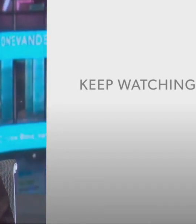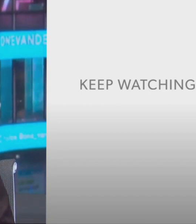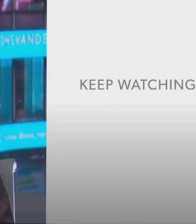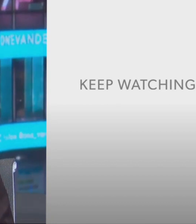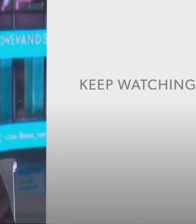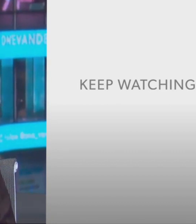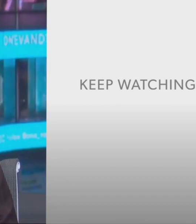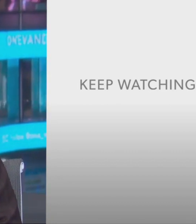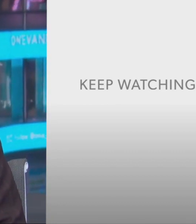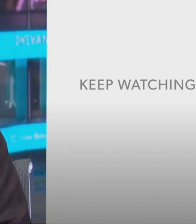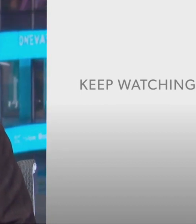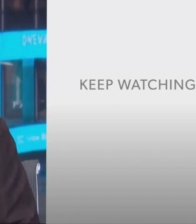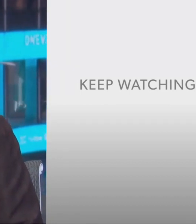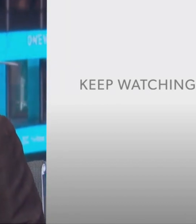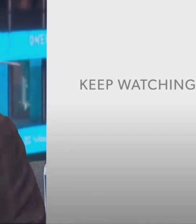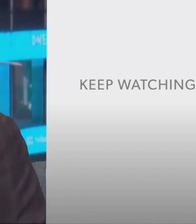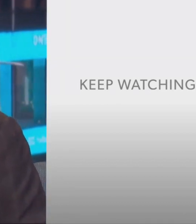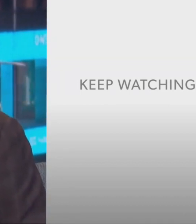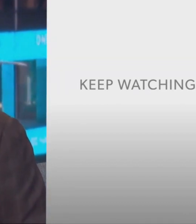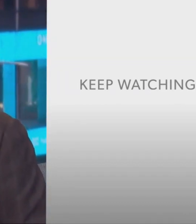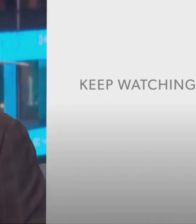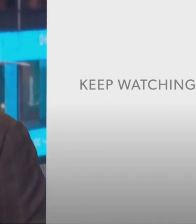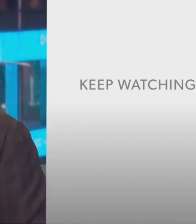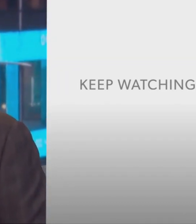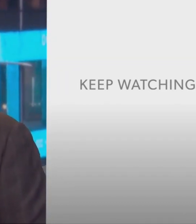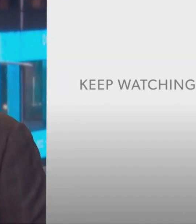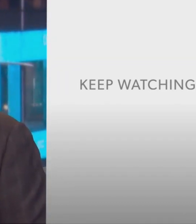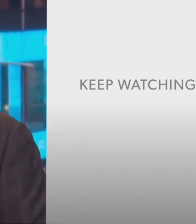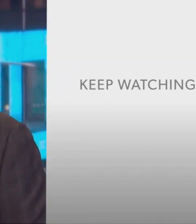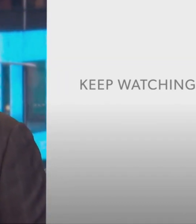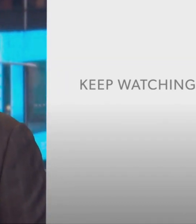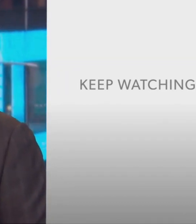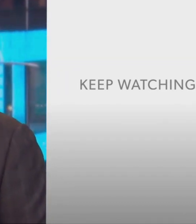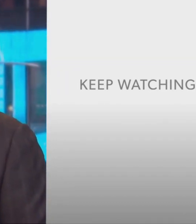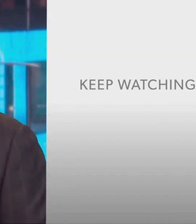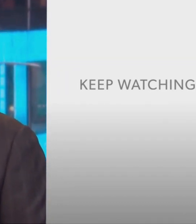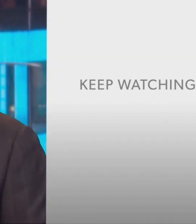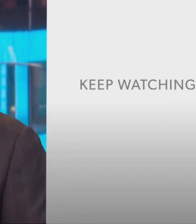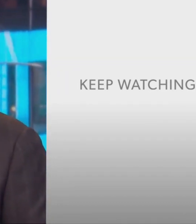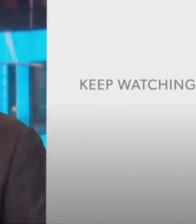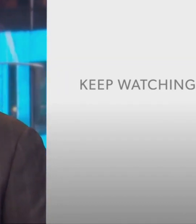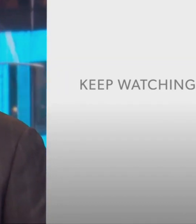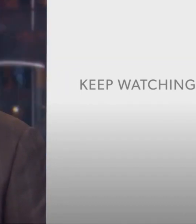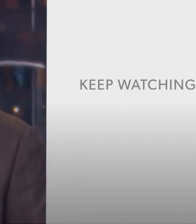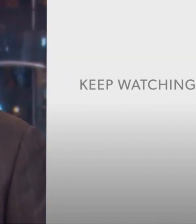to subscribe to our channel. And don't forget to download the ABC News app for breaking news alerts. Thanks for watching.